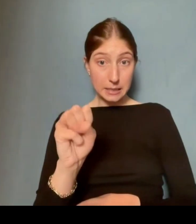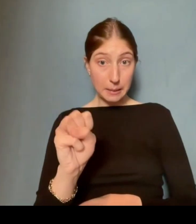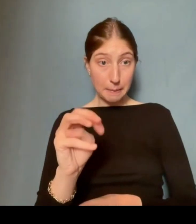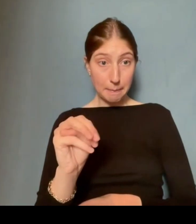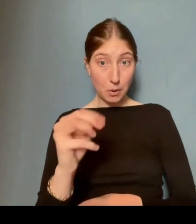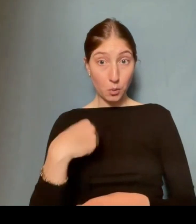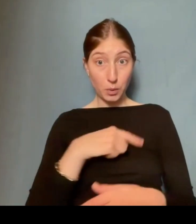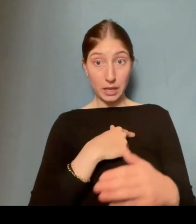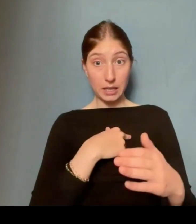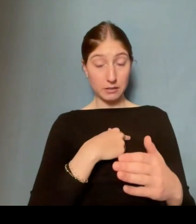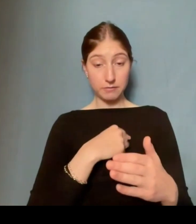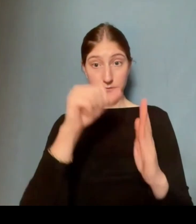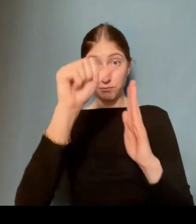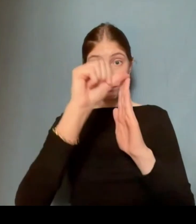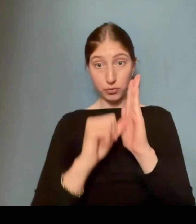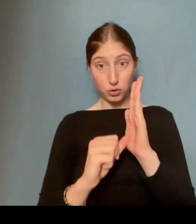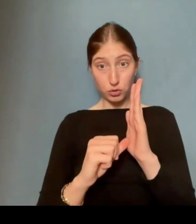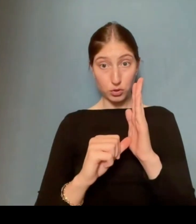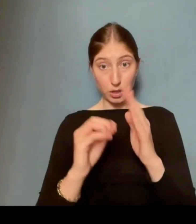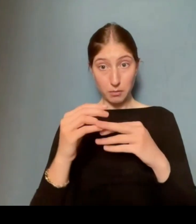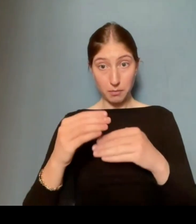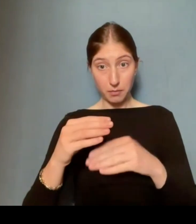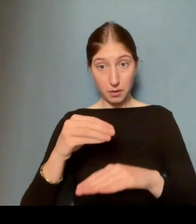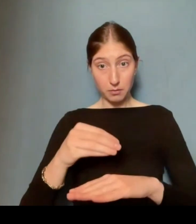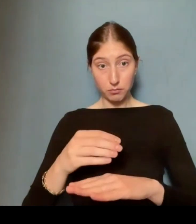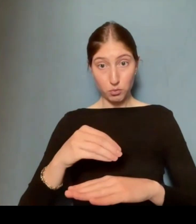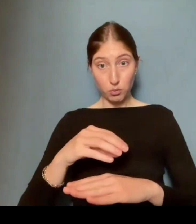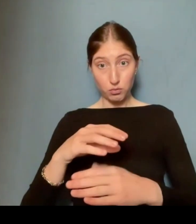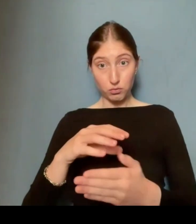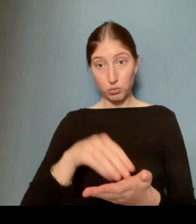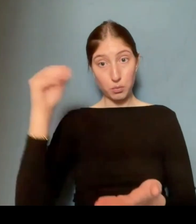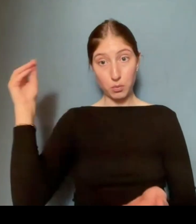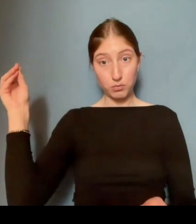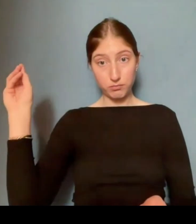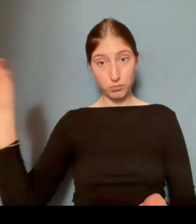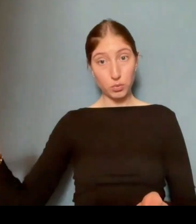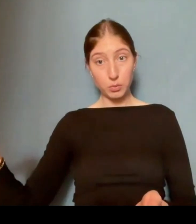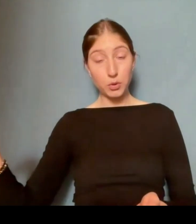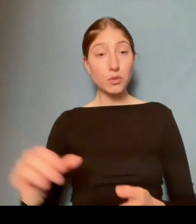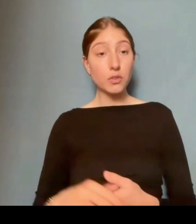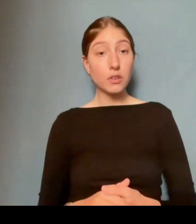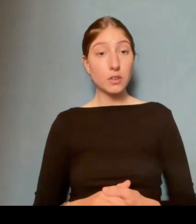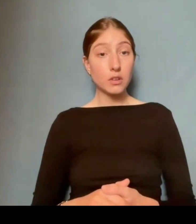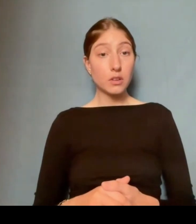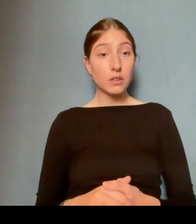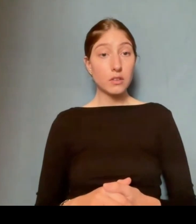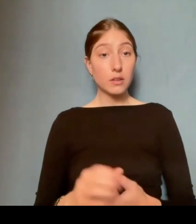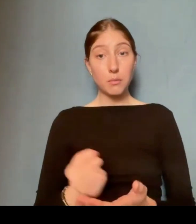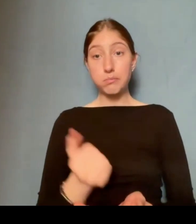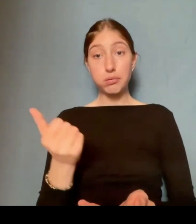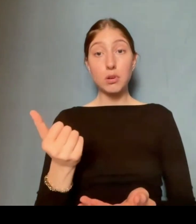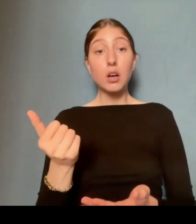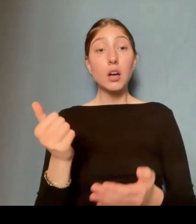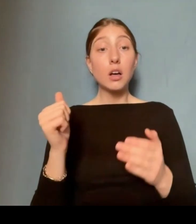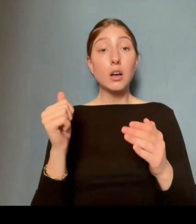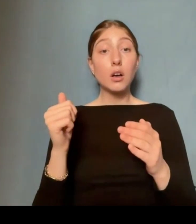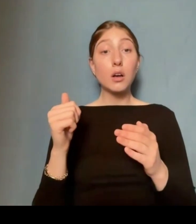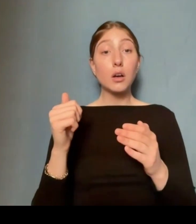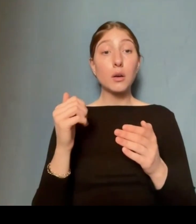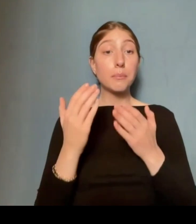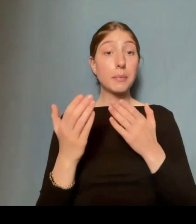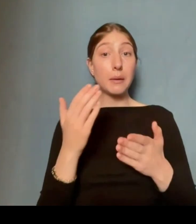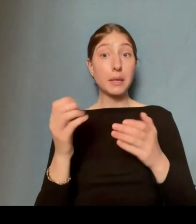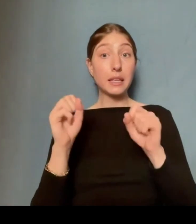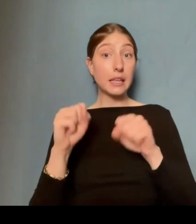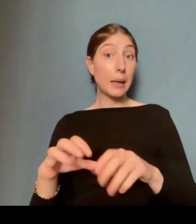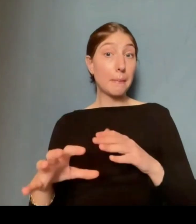astigmatism, we can choose far vision Right. or near. Right. Most people choose far because when you're active and you're out and about, you're driving, maybe you're at the